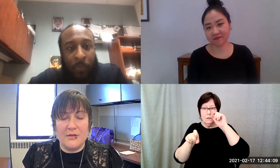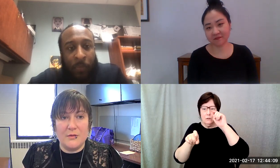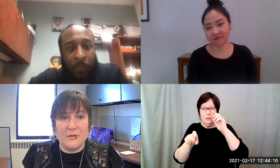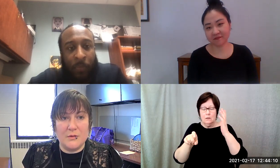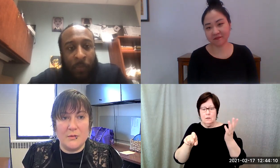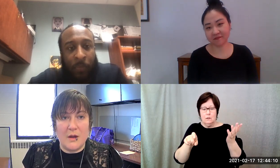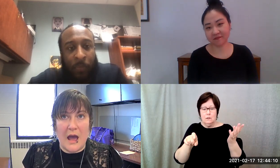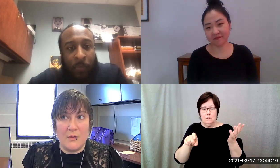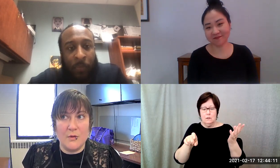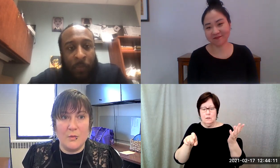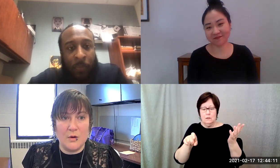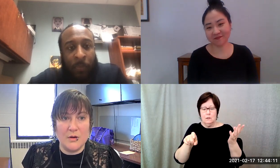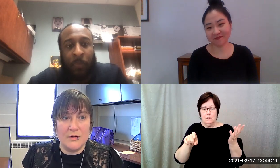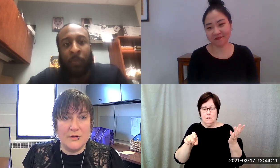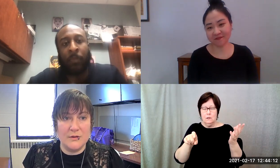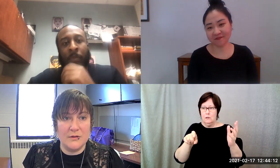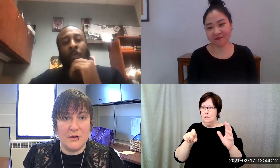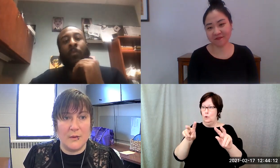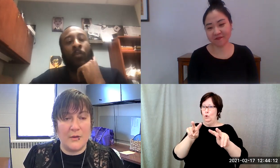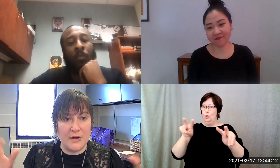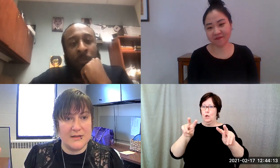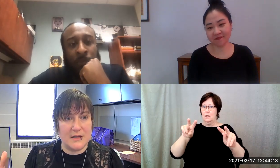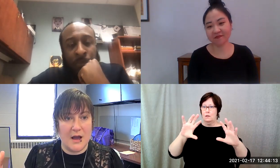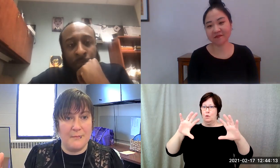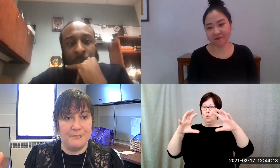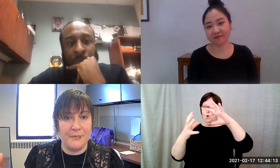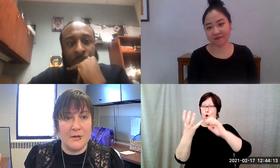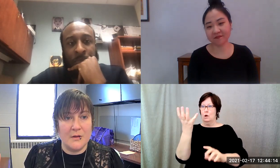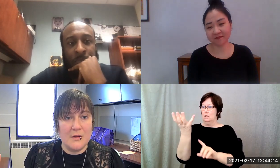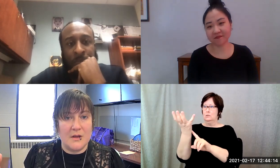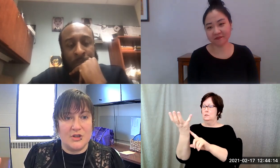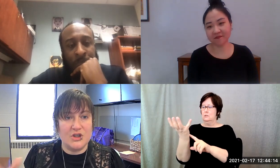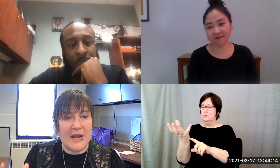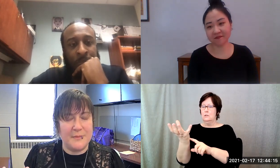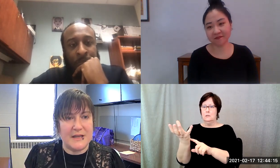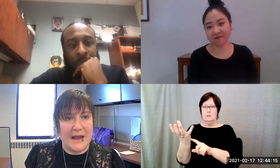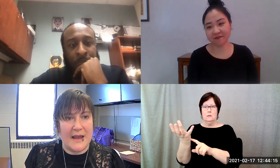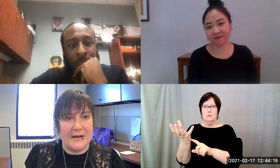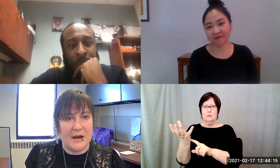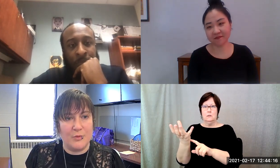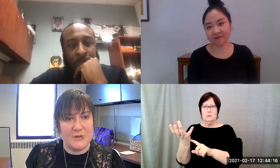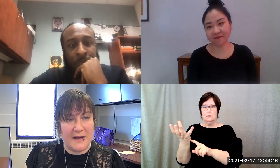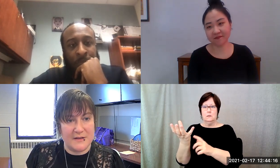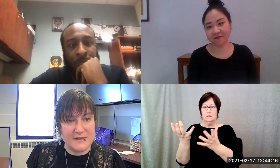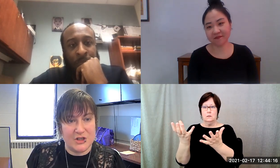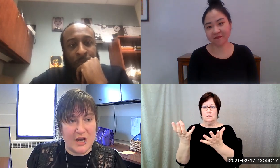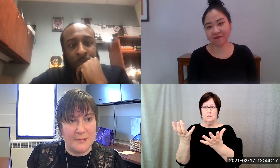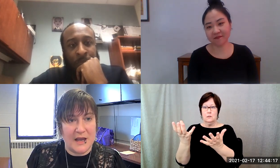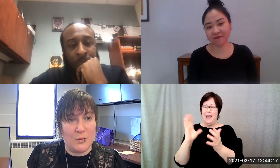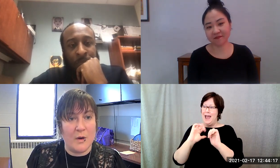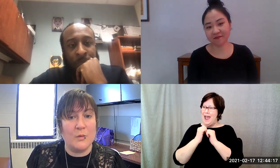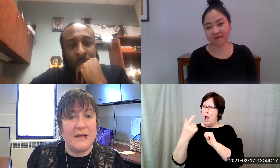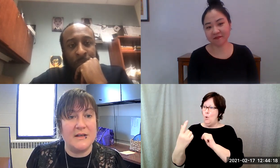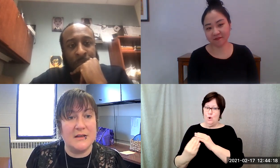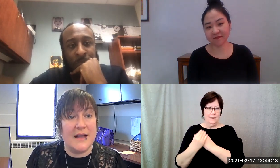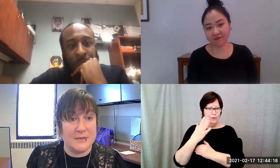look at how the world around us is shaped, and our perspectives get shaped,